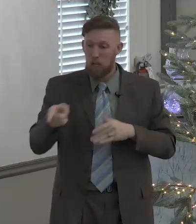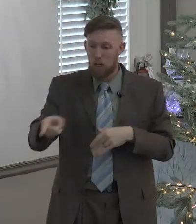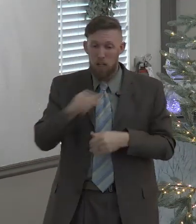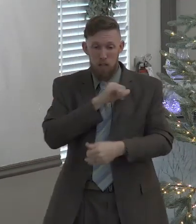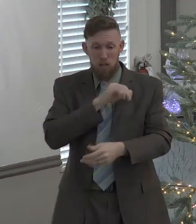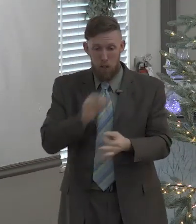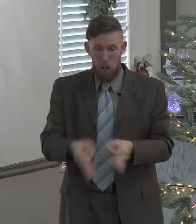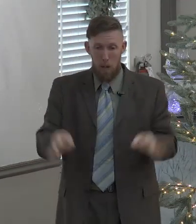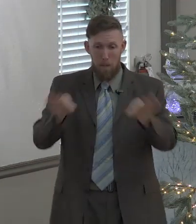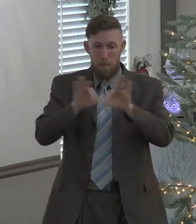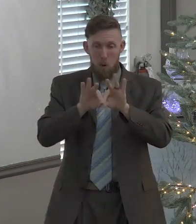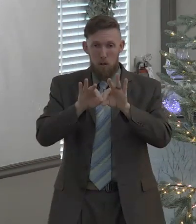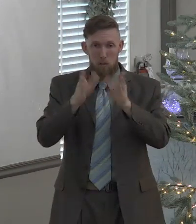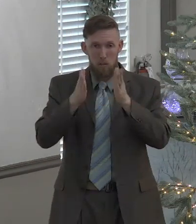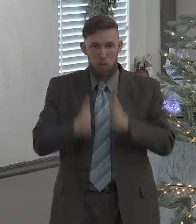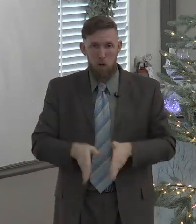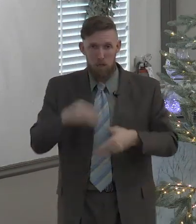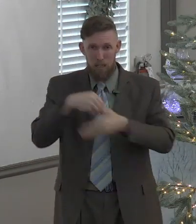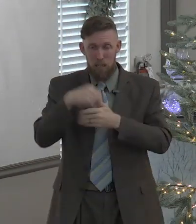I mean,